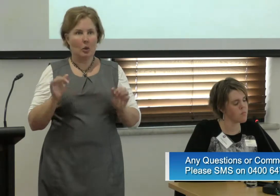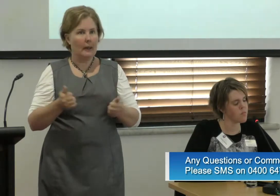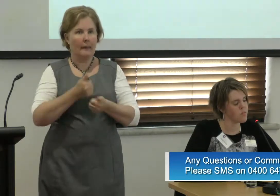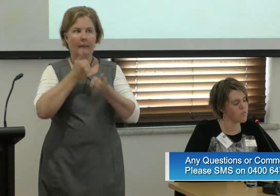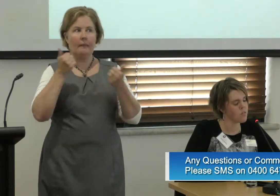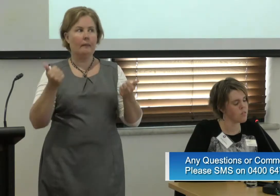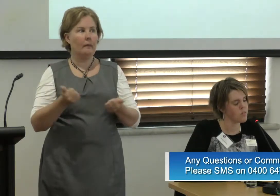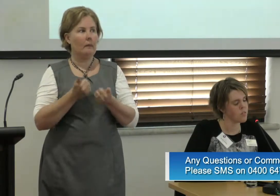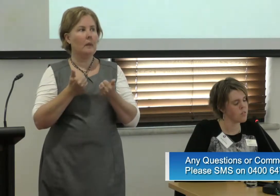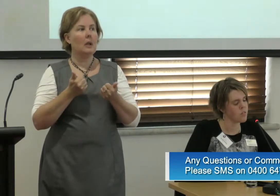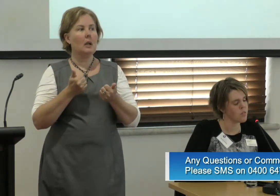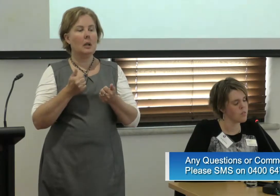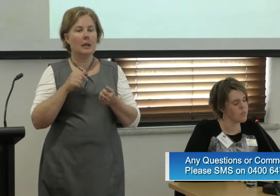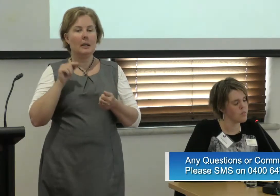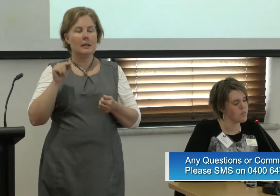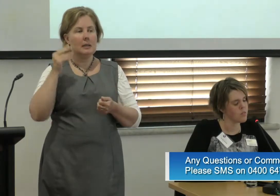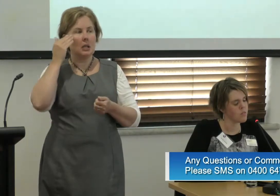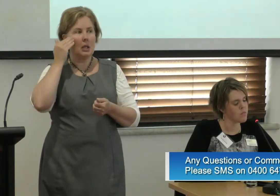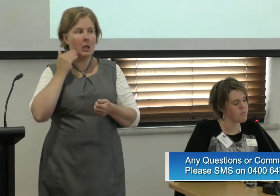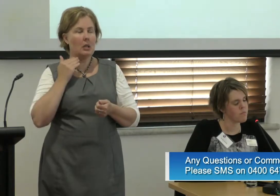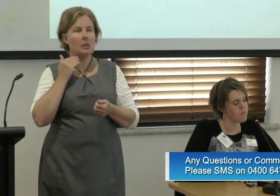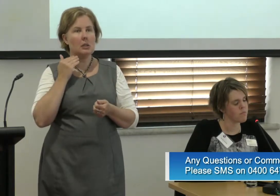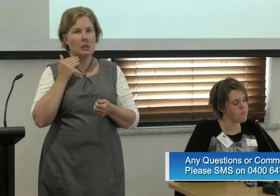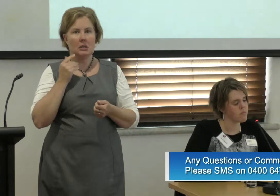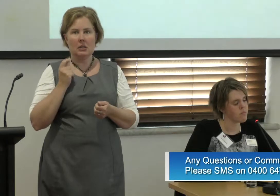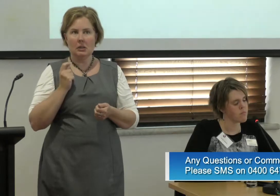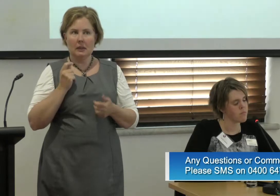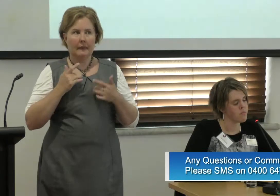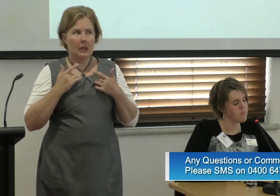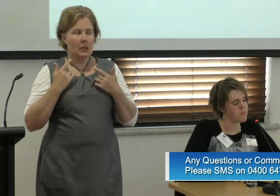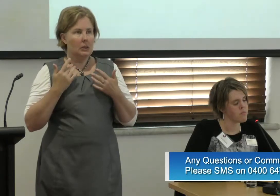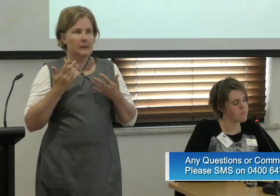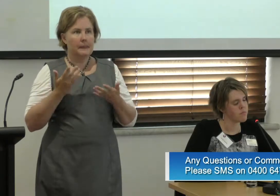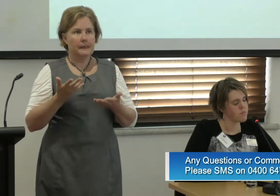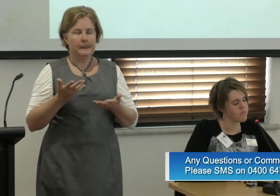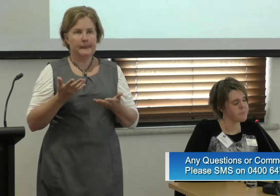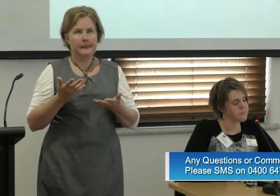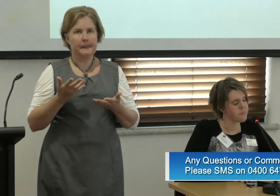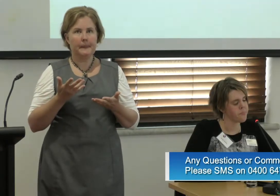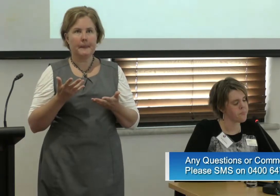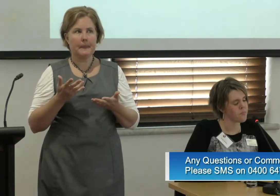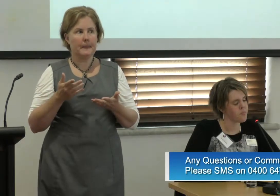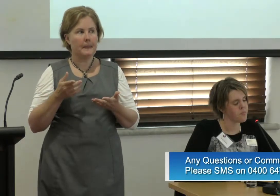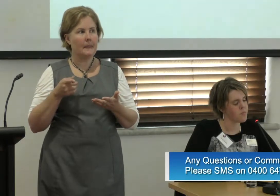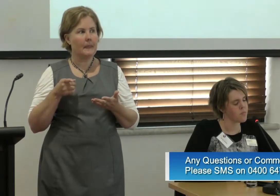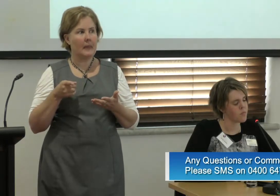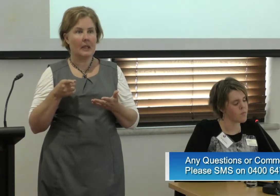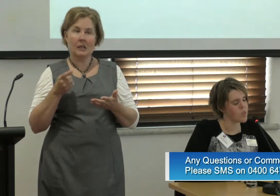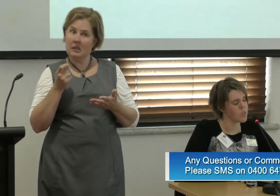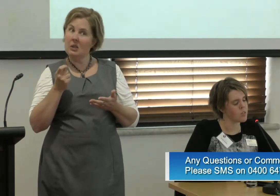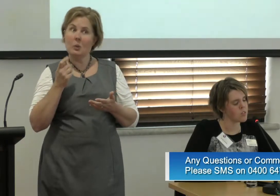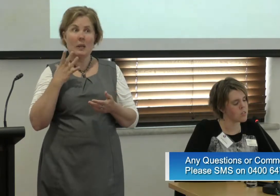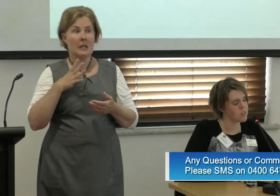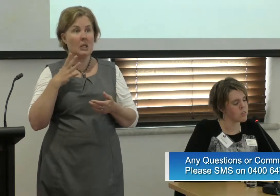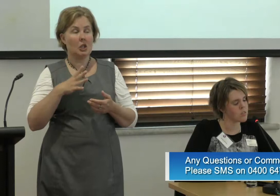And she's at the point where she's almost about to need residential aged care. Yeah.